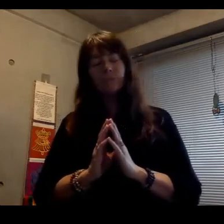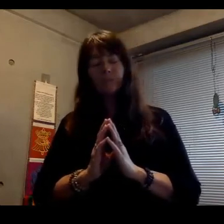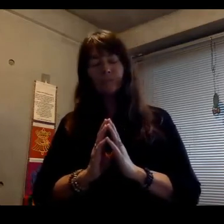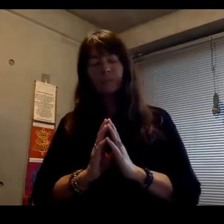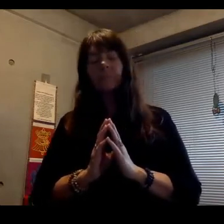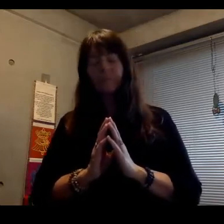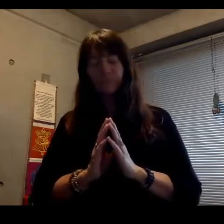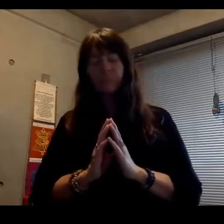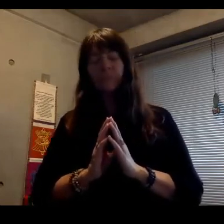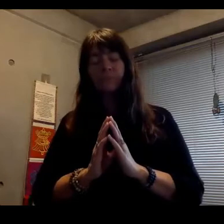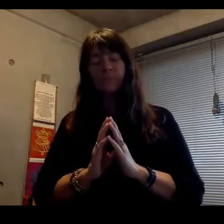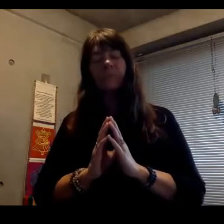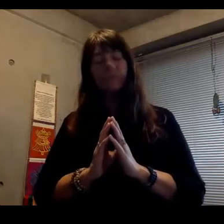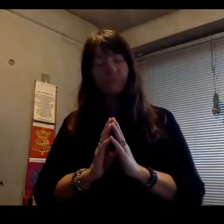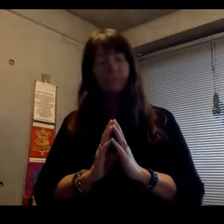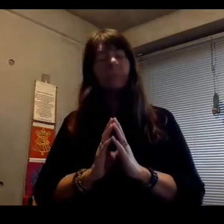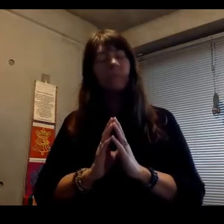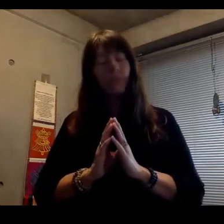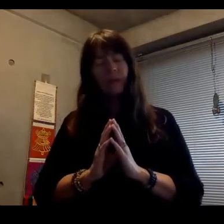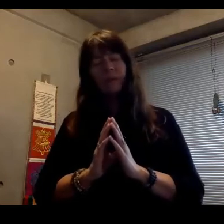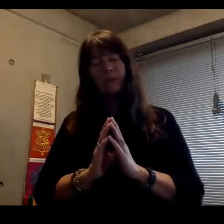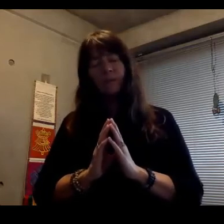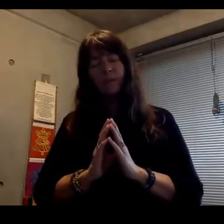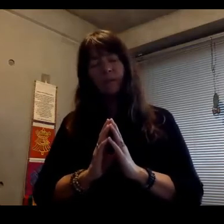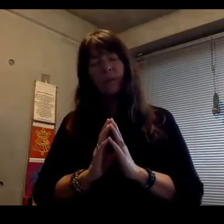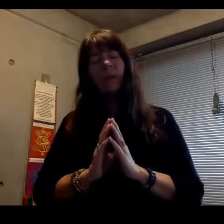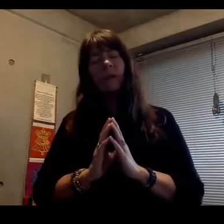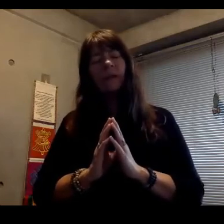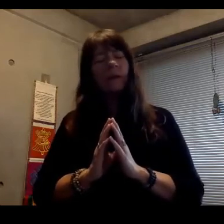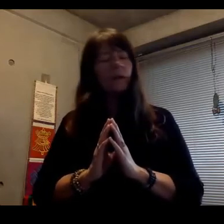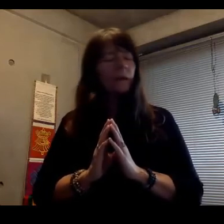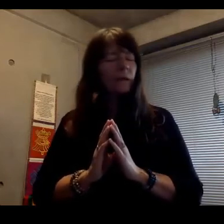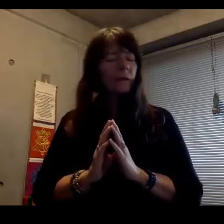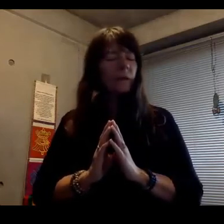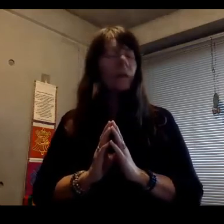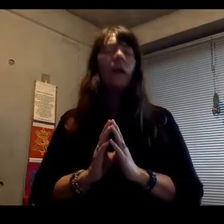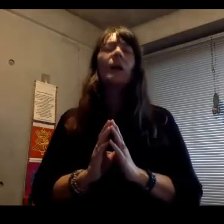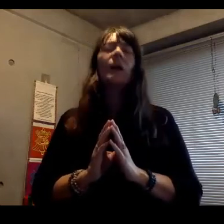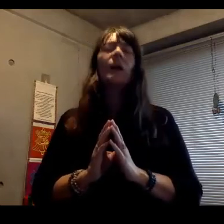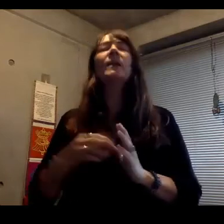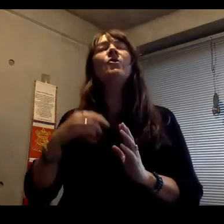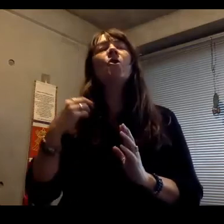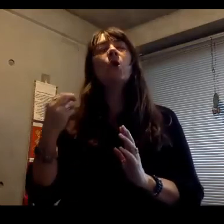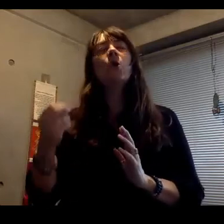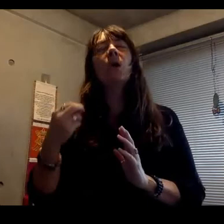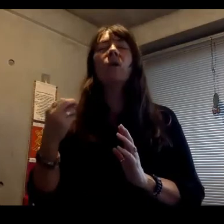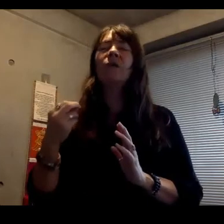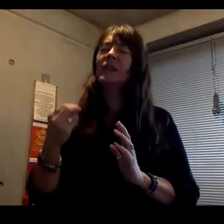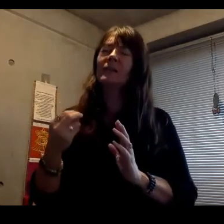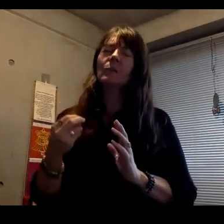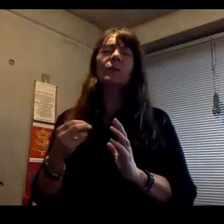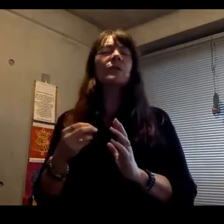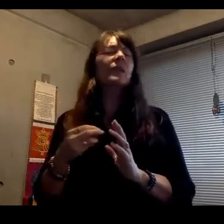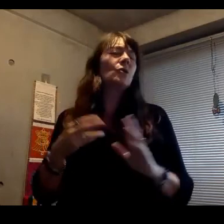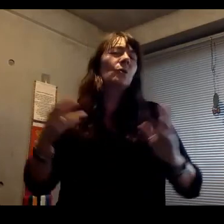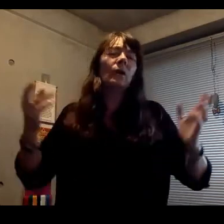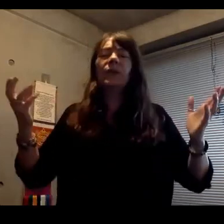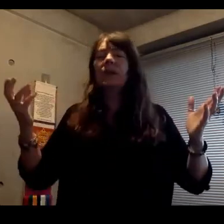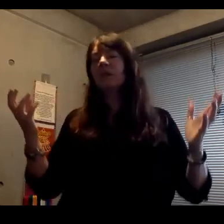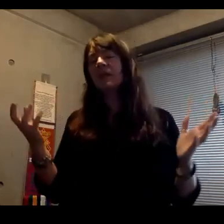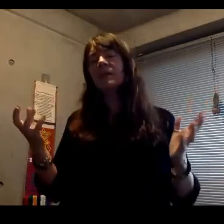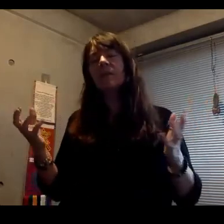universe, we can do all things. Yes. Can you talk about that a little bit more? You may know all things. When you say